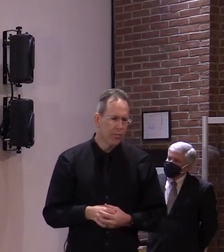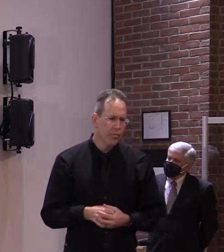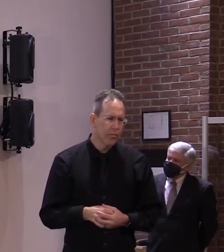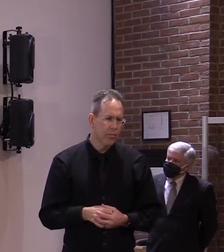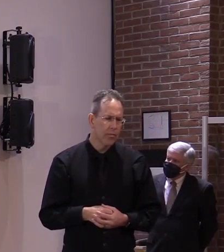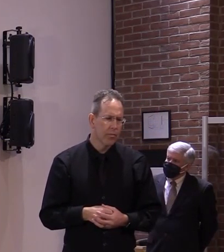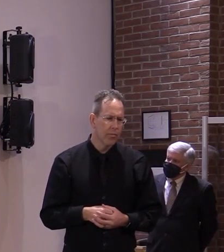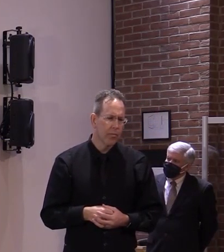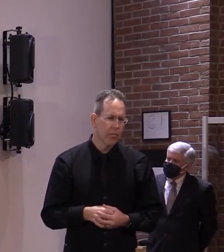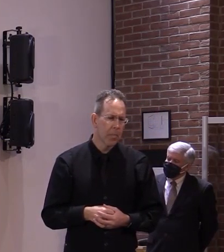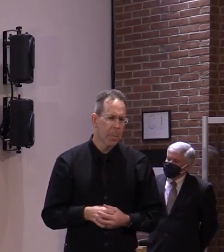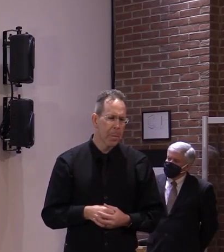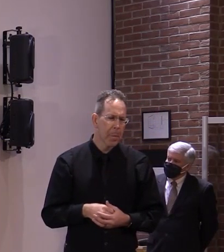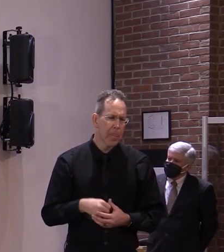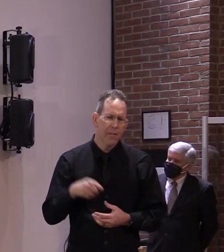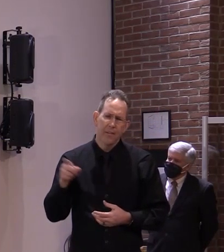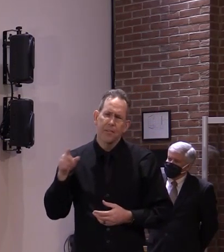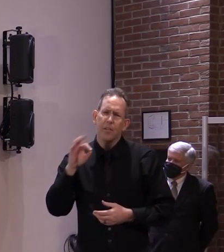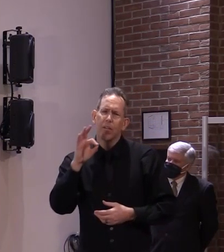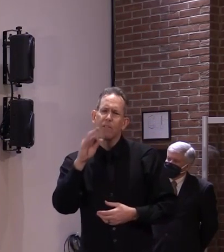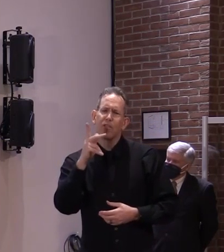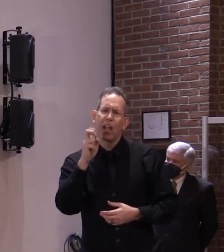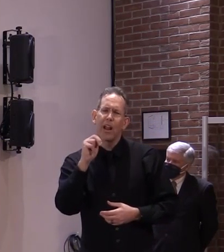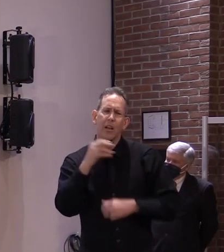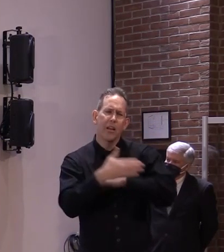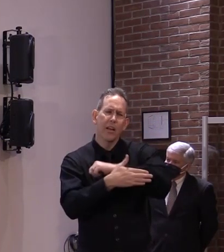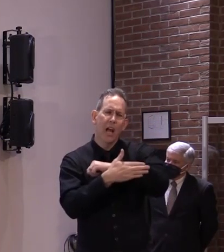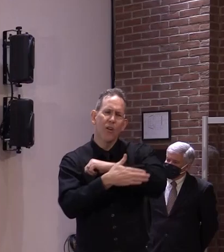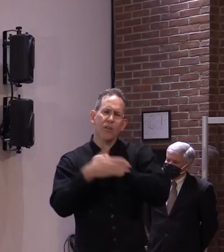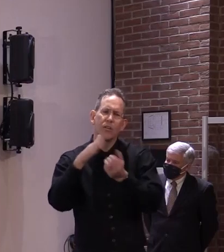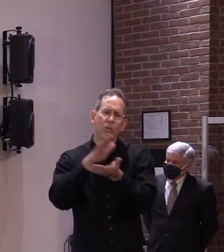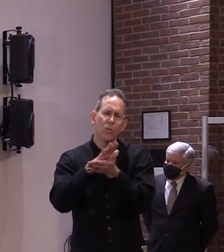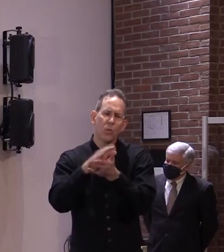school districts that have been experiencing outbreaks?